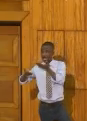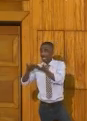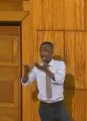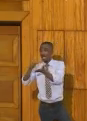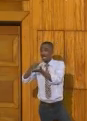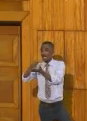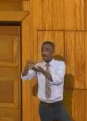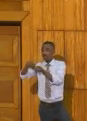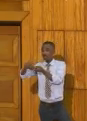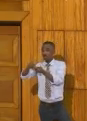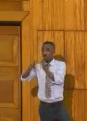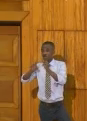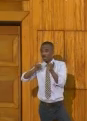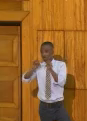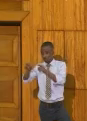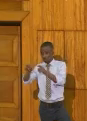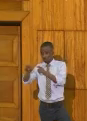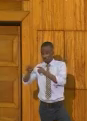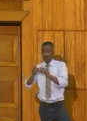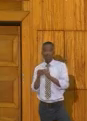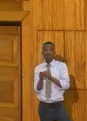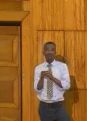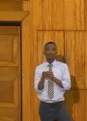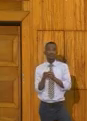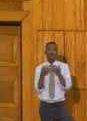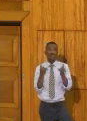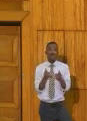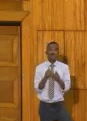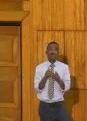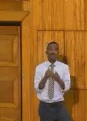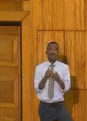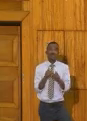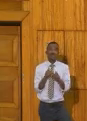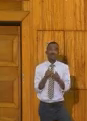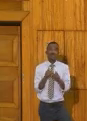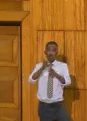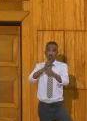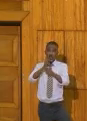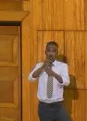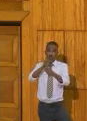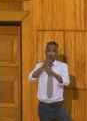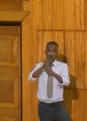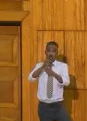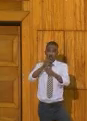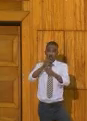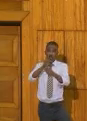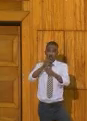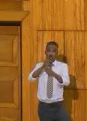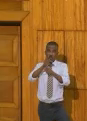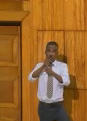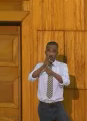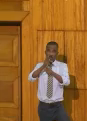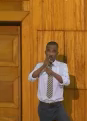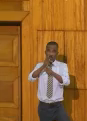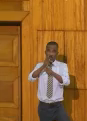that people can go there. Because where we are now, we are talking of sustainability. And one of the ways we can sustain